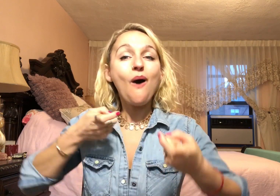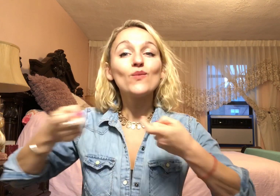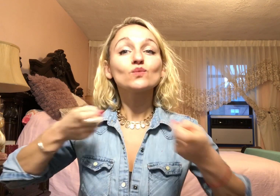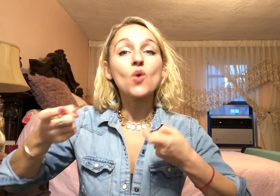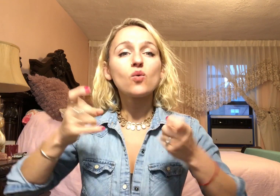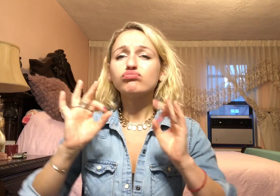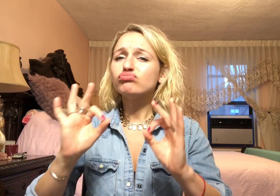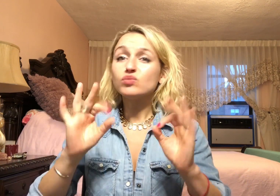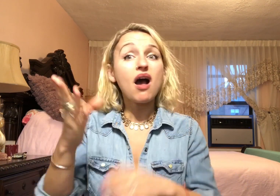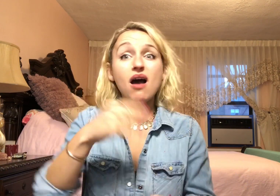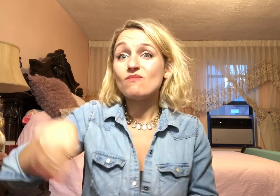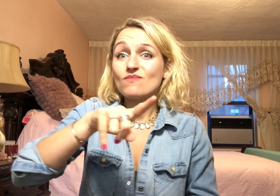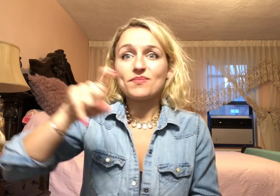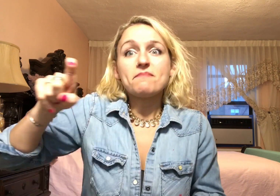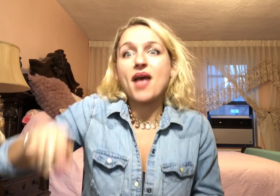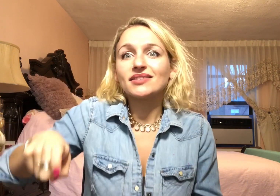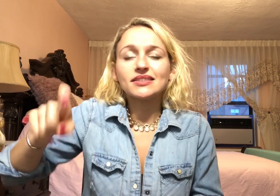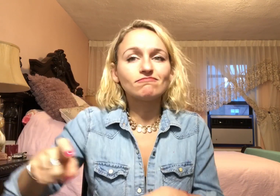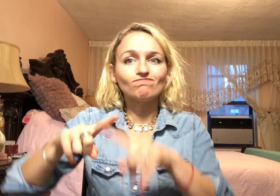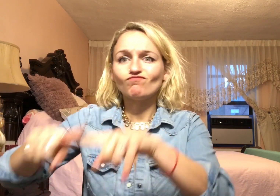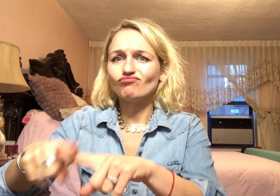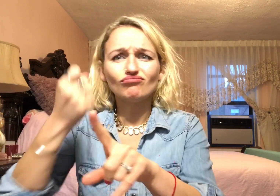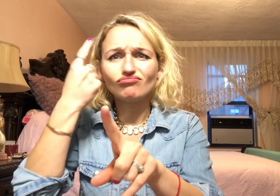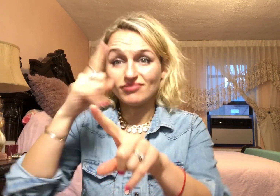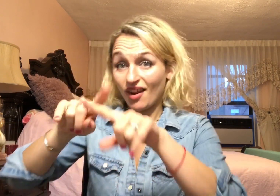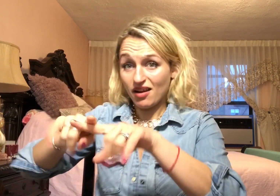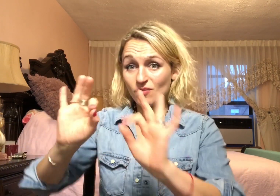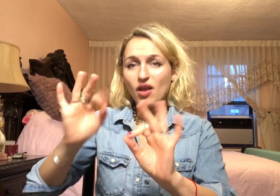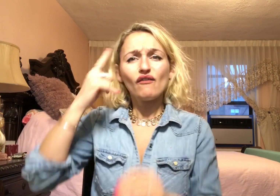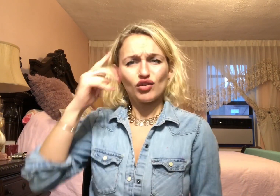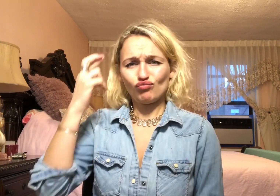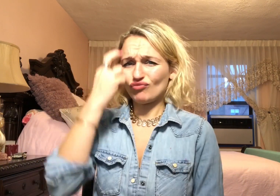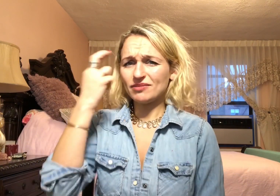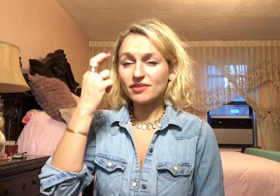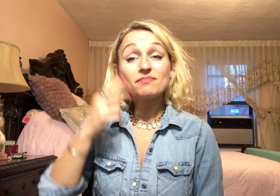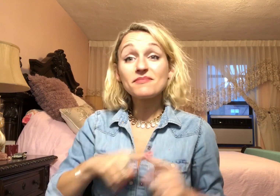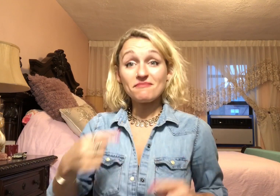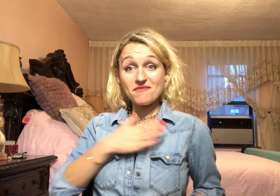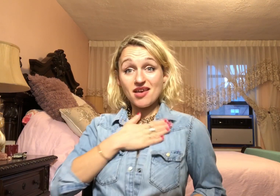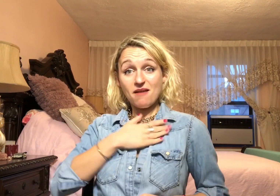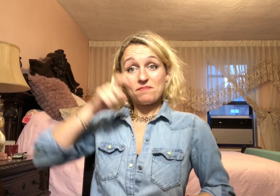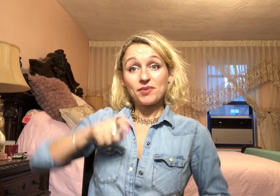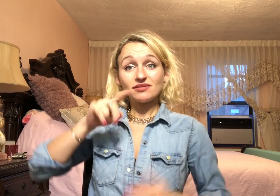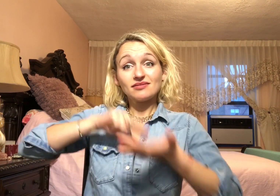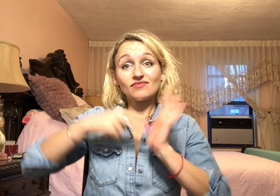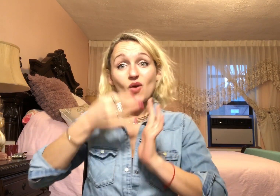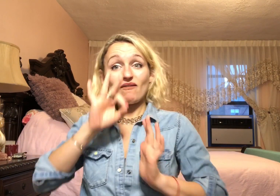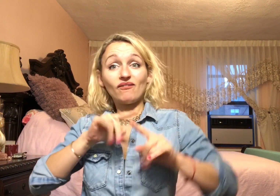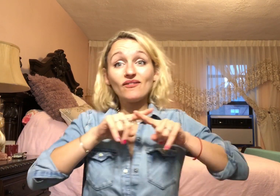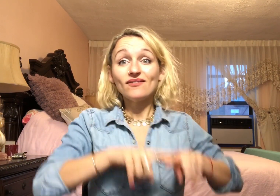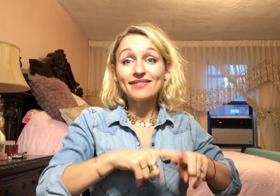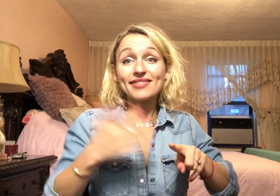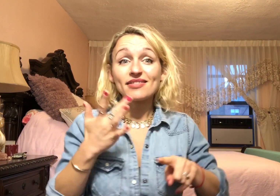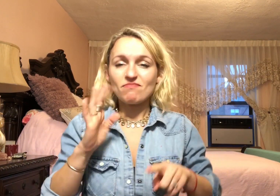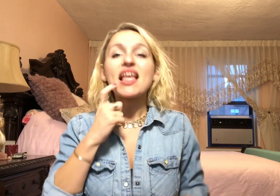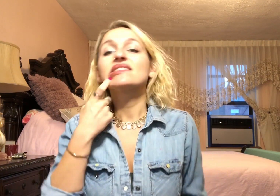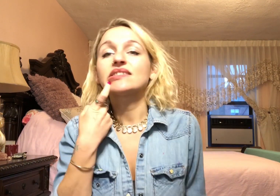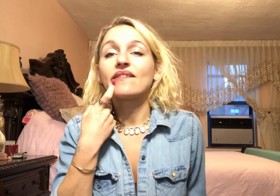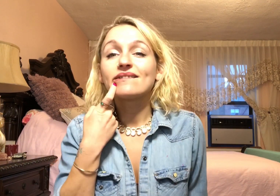great control and reasoning while taking these medications. For me, my initial reasons to help control my ADHD